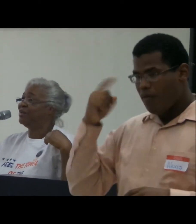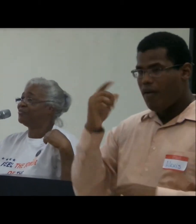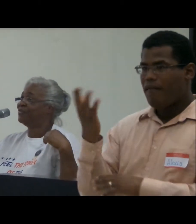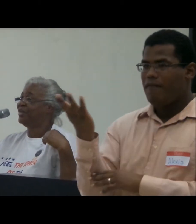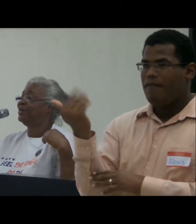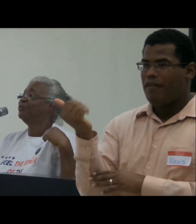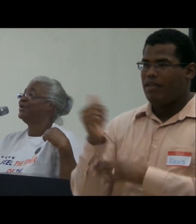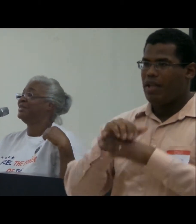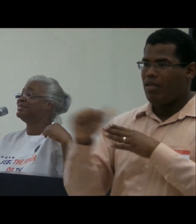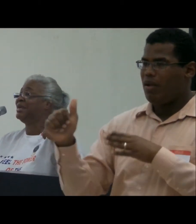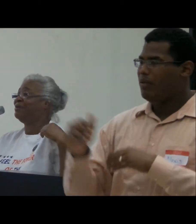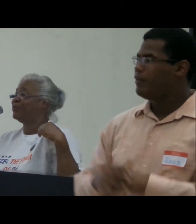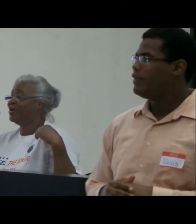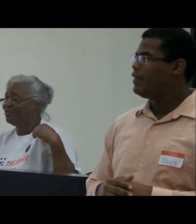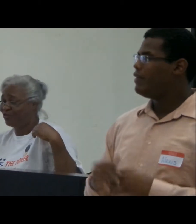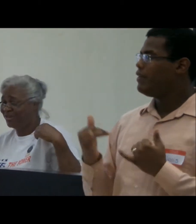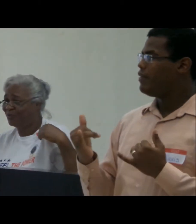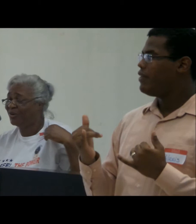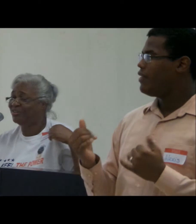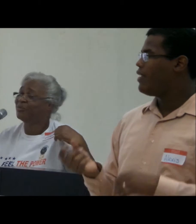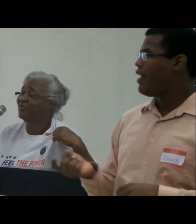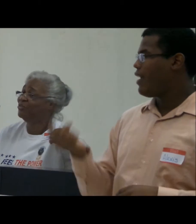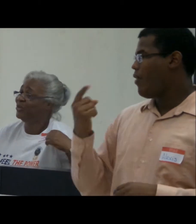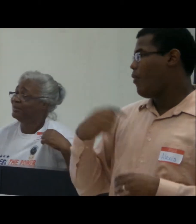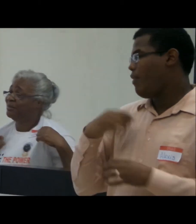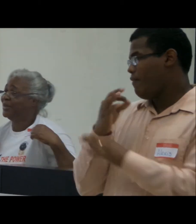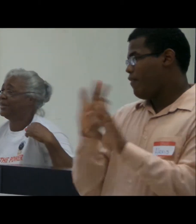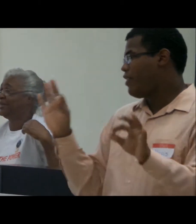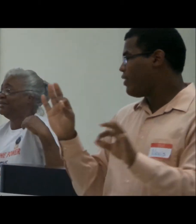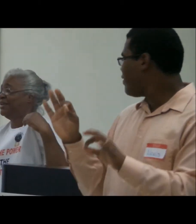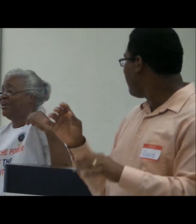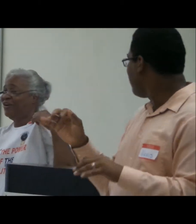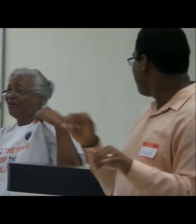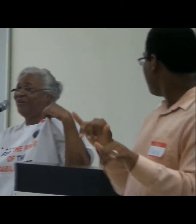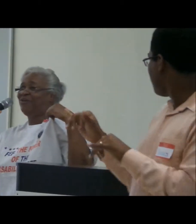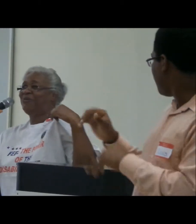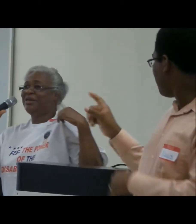get one free with the same words. Read the words first.